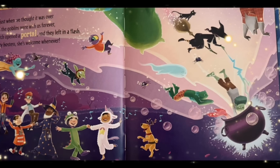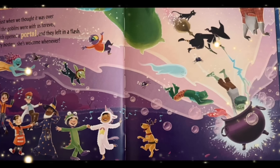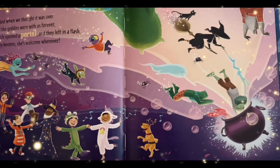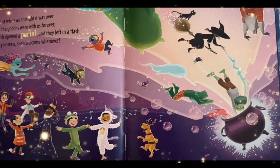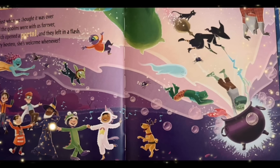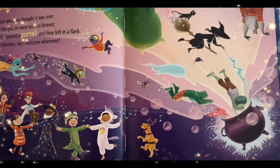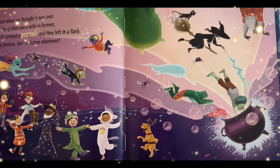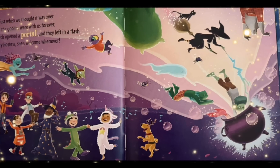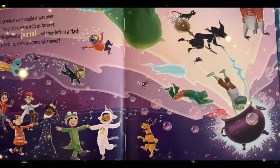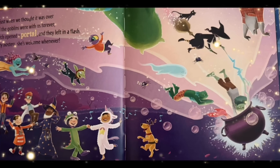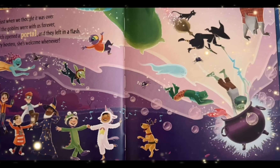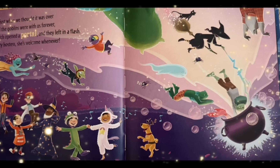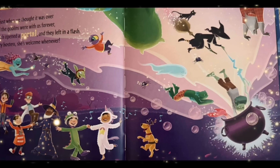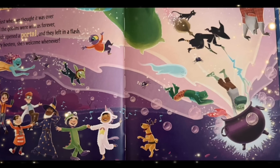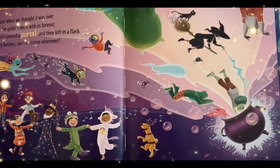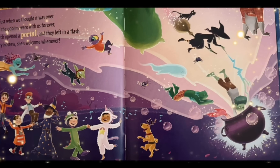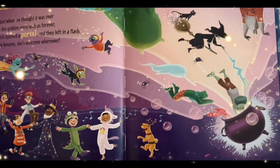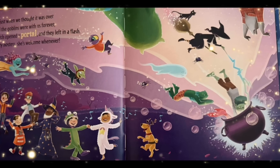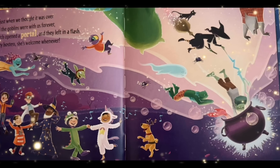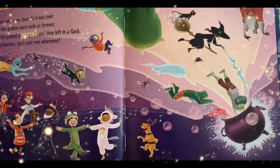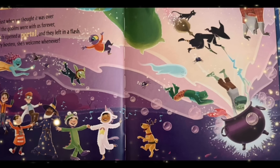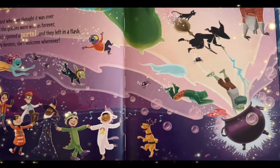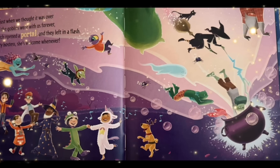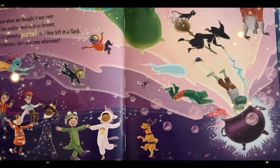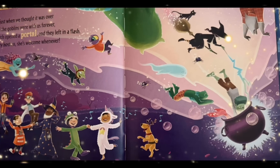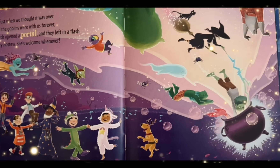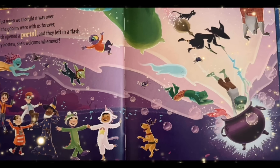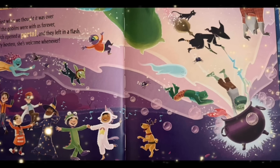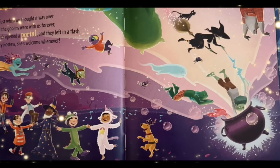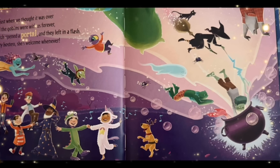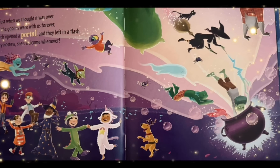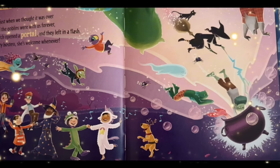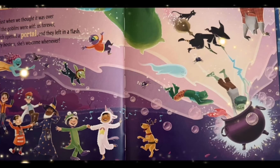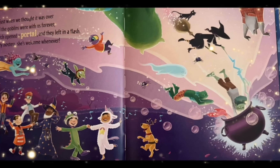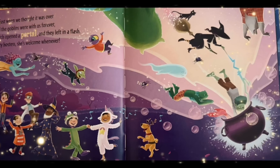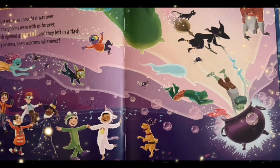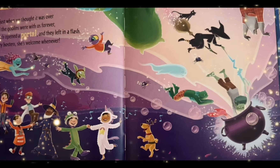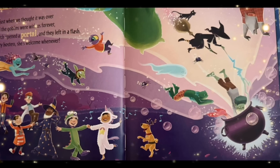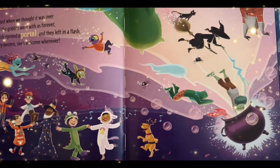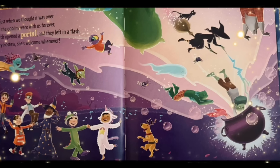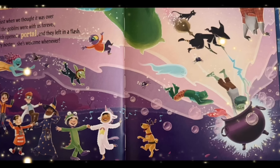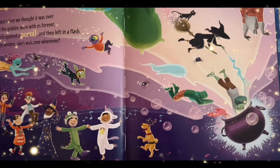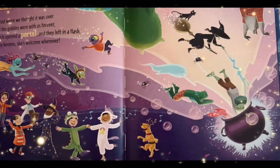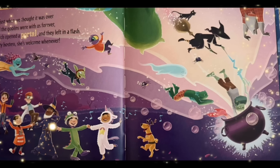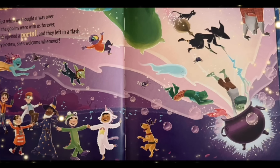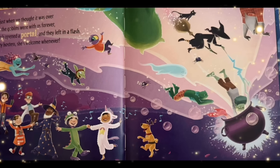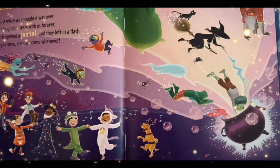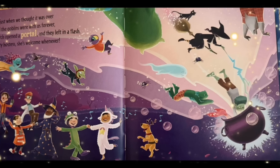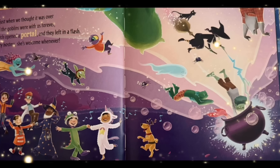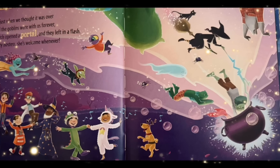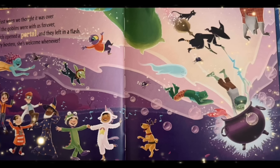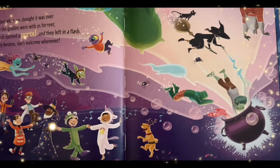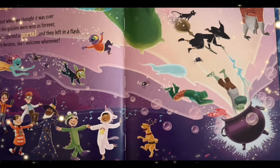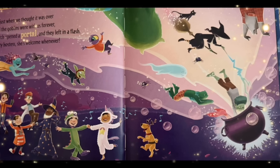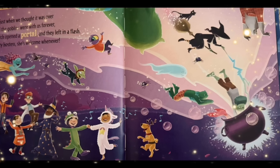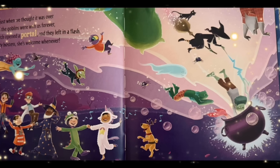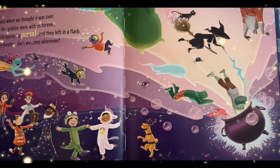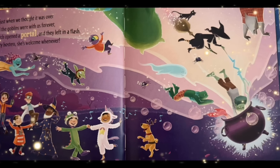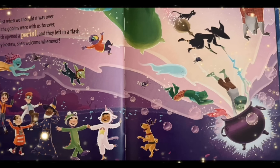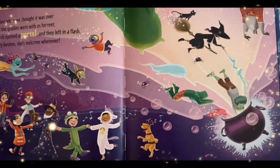Then, just when we thought it was over and all the goblins were with us forever, the witch opened the portal and they left